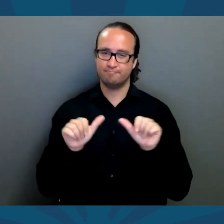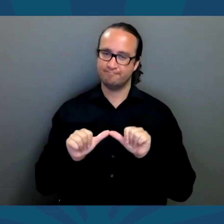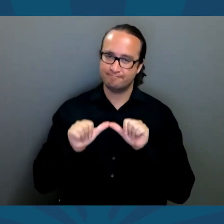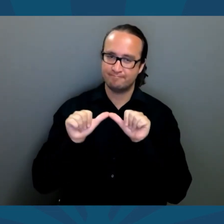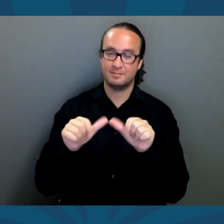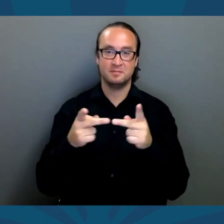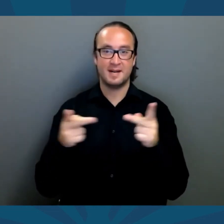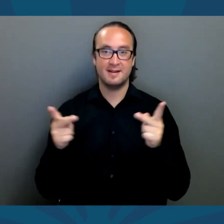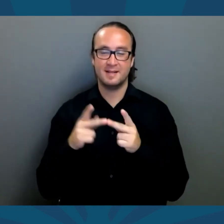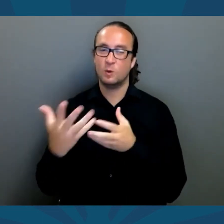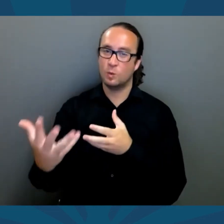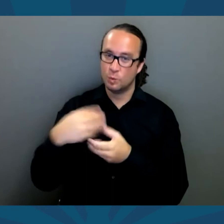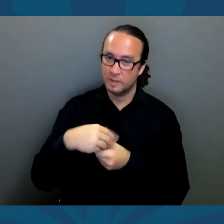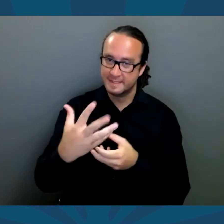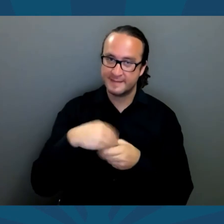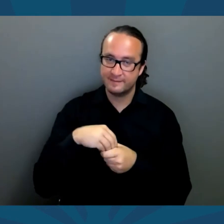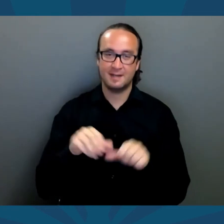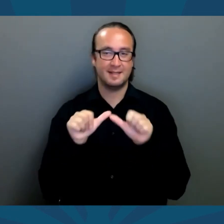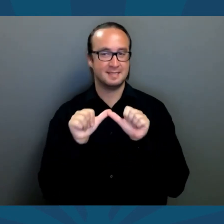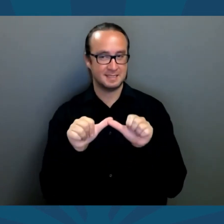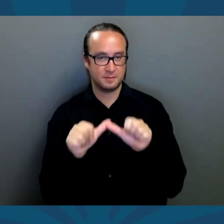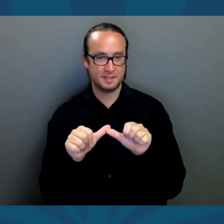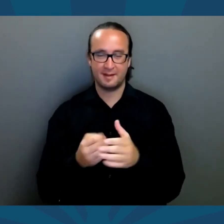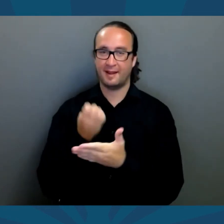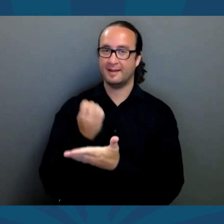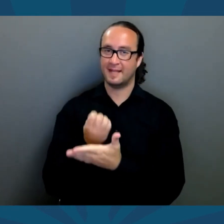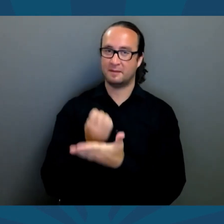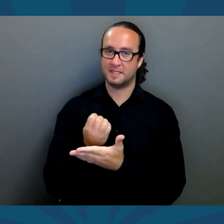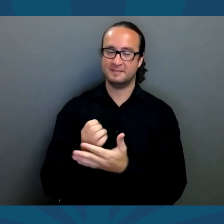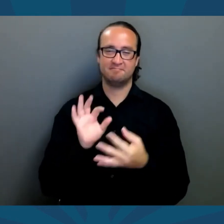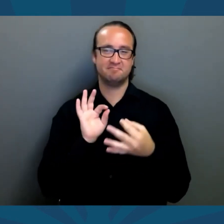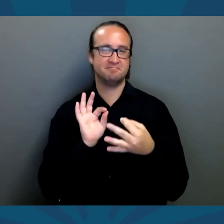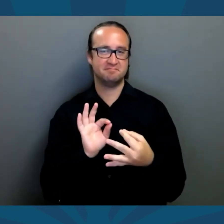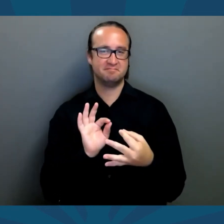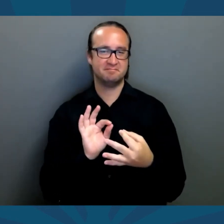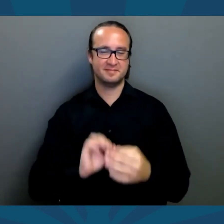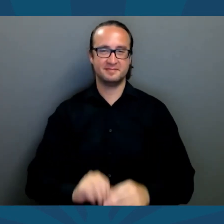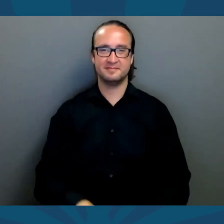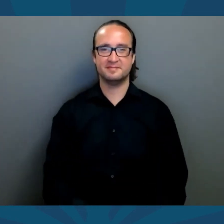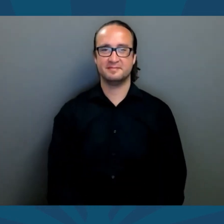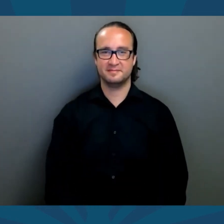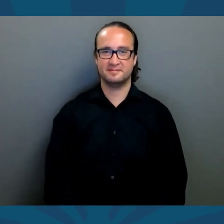place that is inclusive, sustainable, and economically sound.